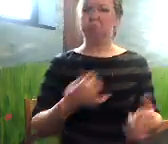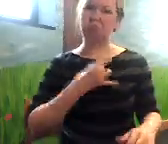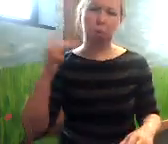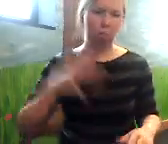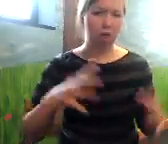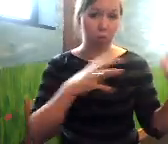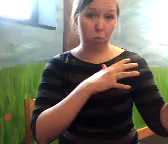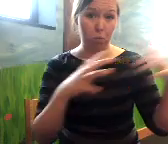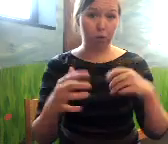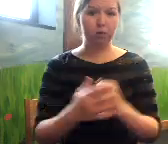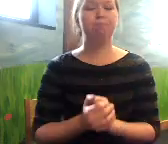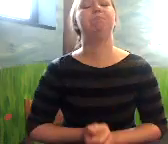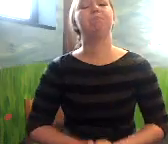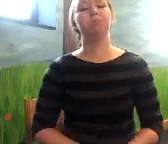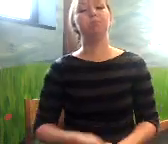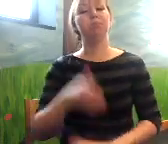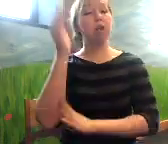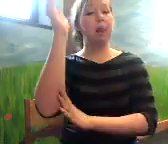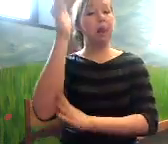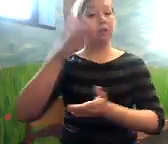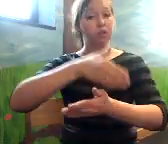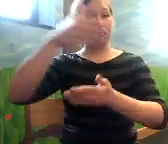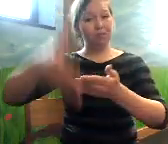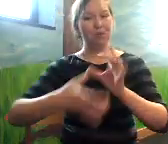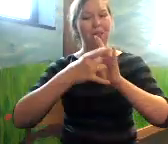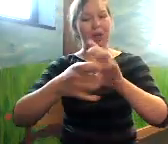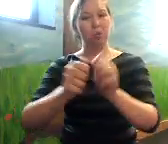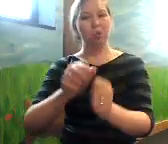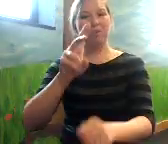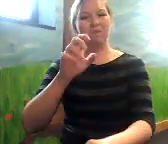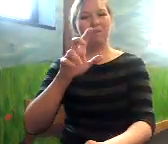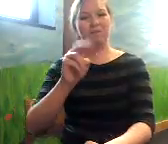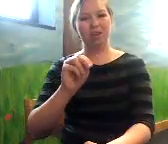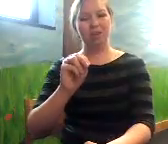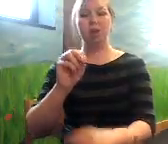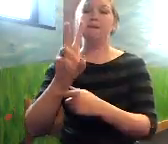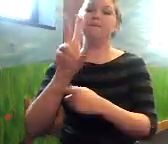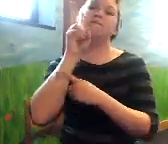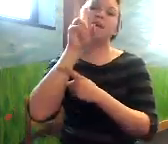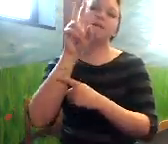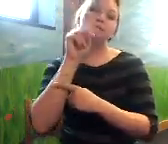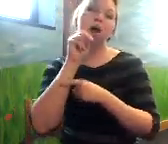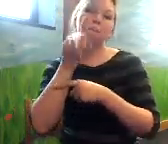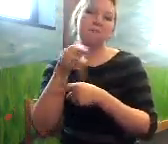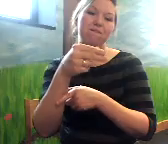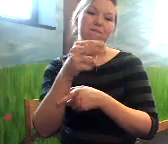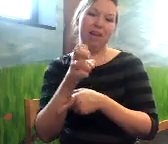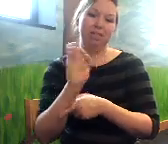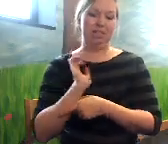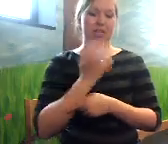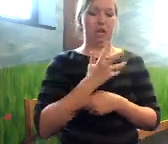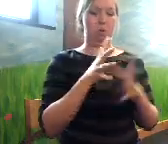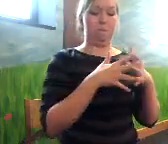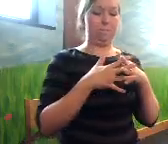that concludes this lecture on the Vietnam phases, American involvement in the conflict,